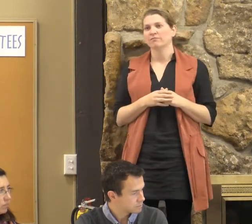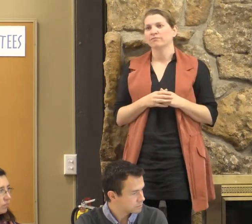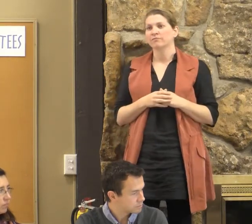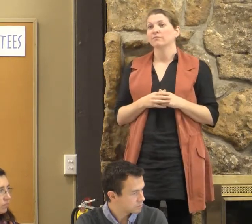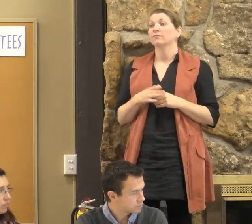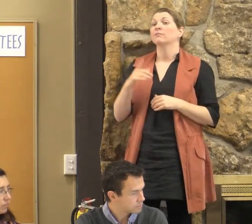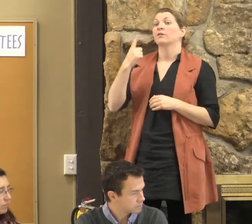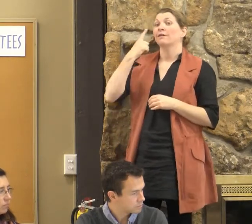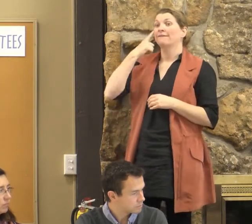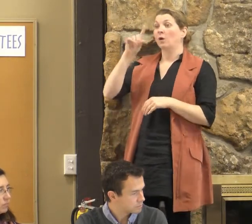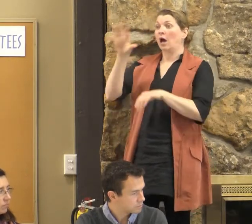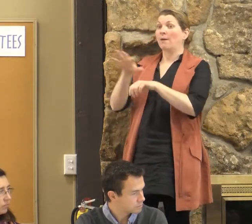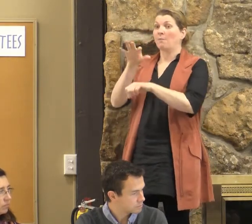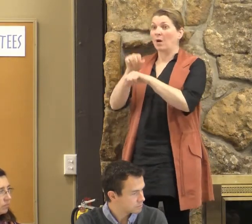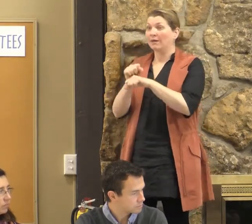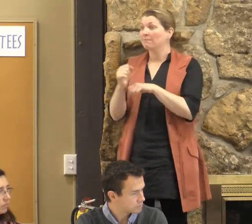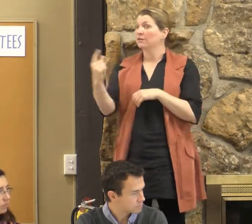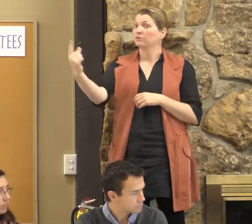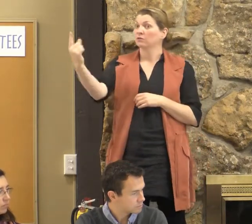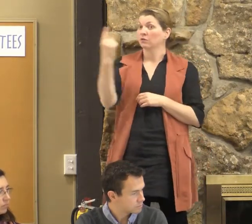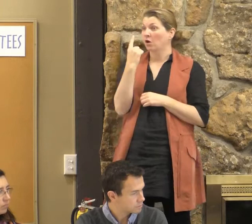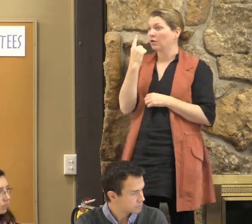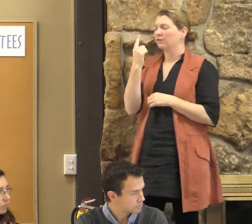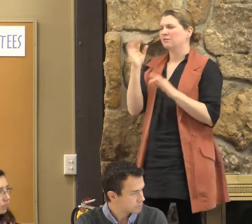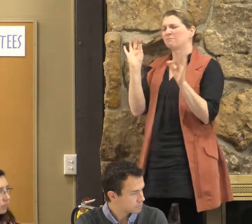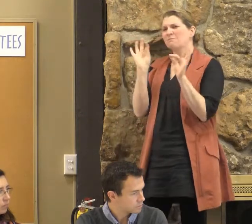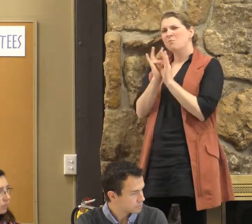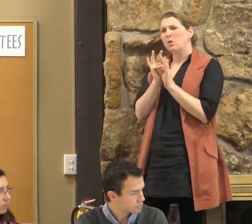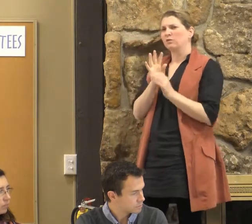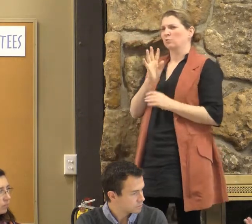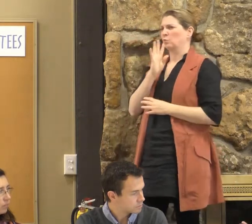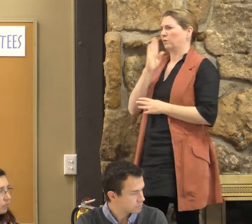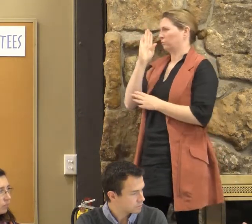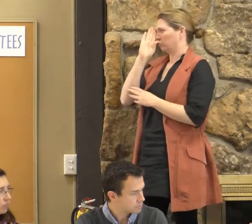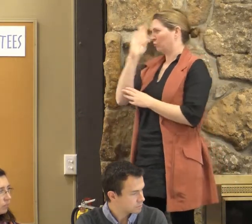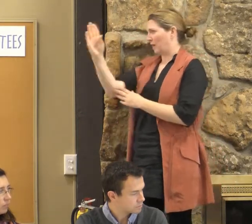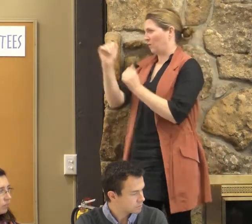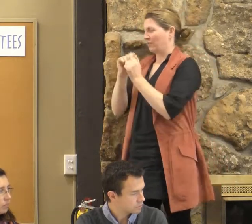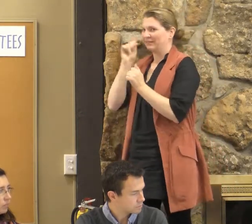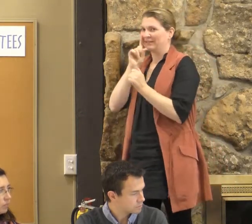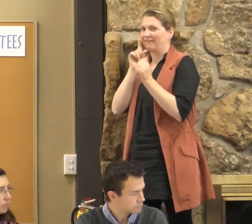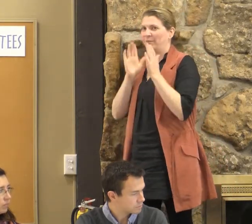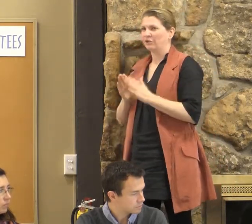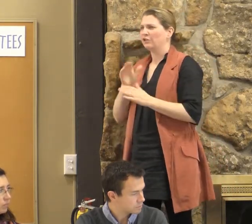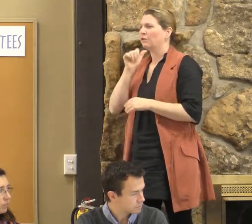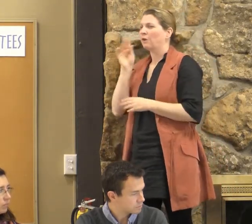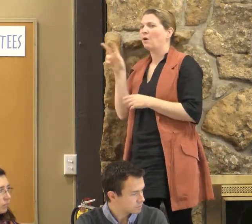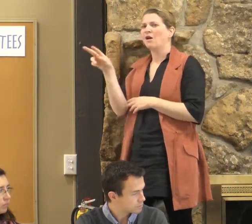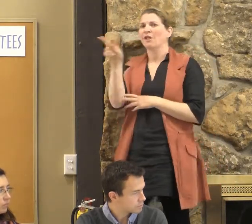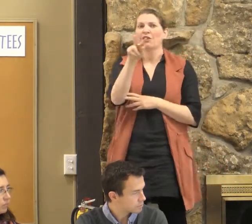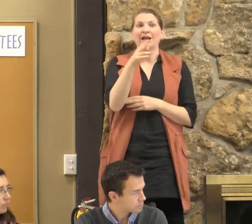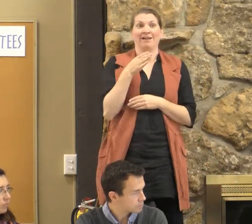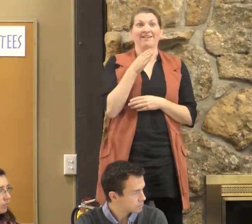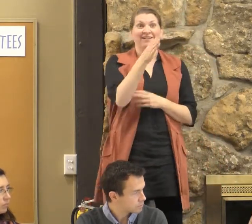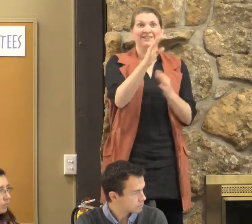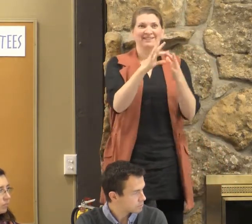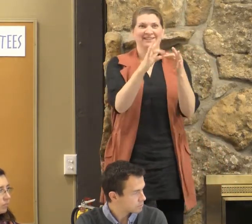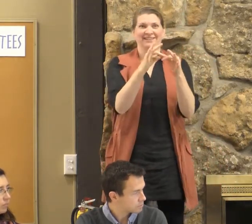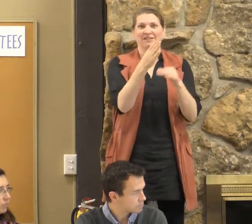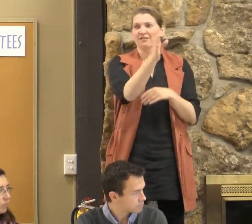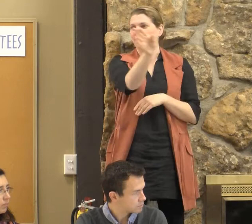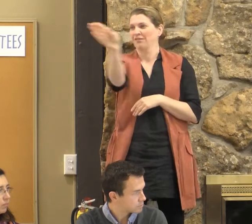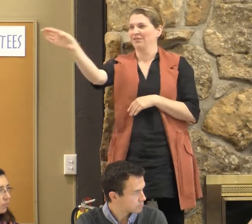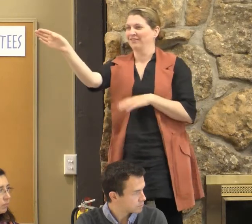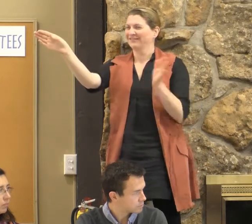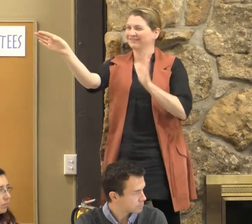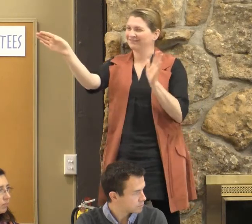to the deaf person. So don't talk to the interpreter, to have the interpreter say, can you tell